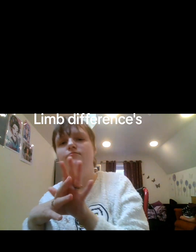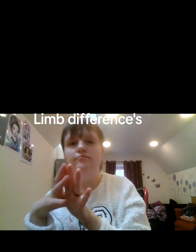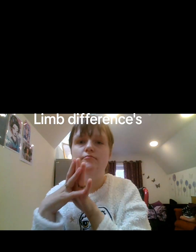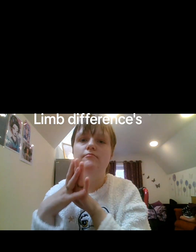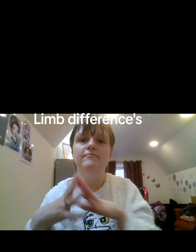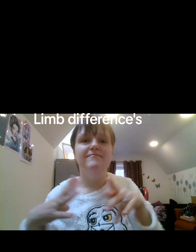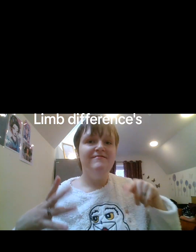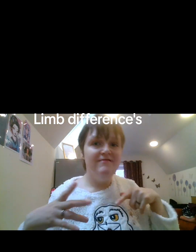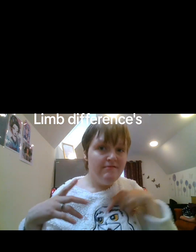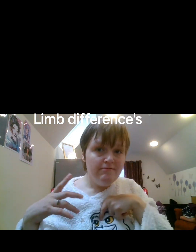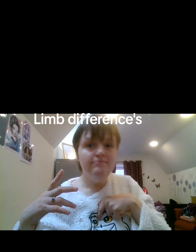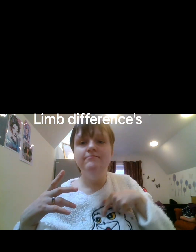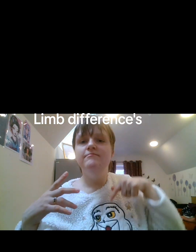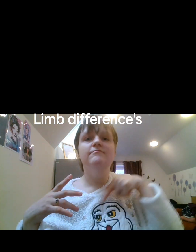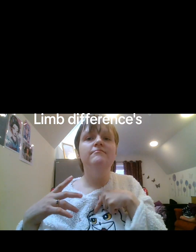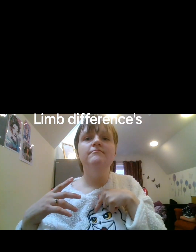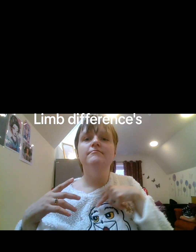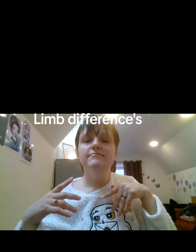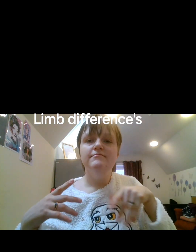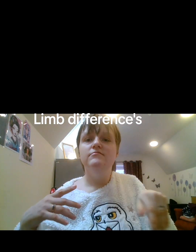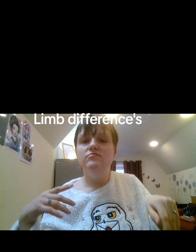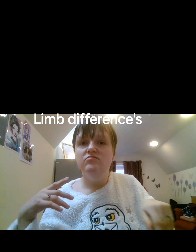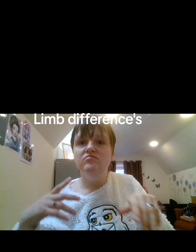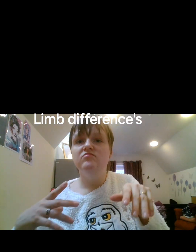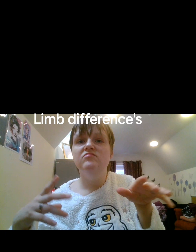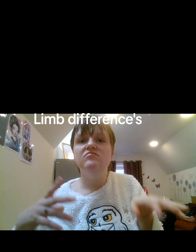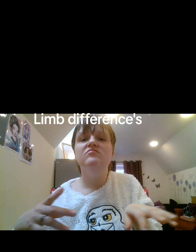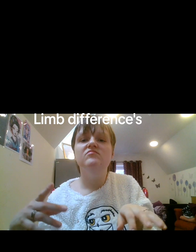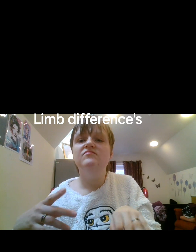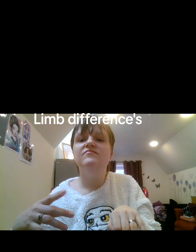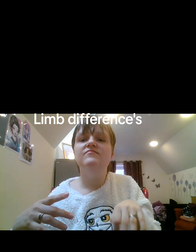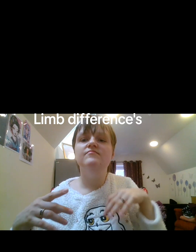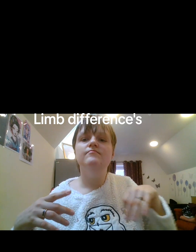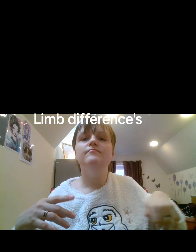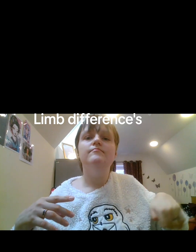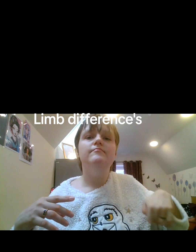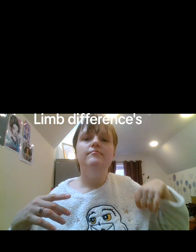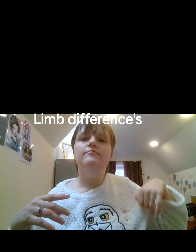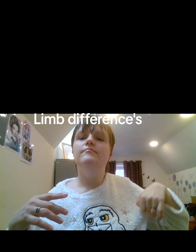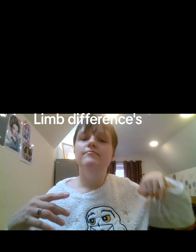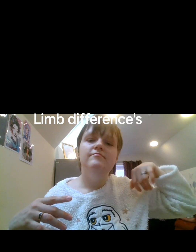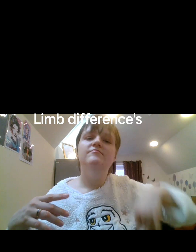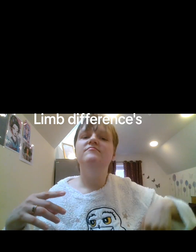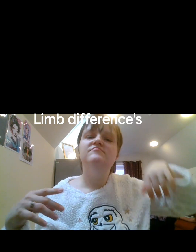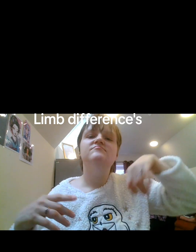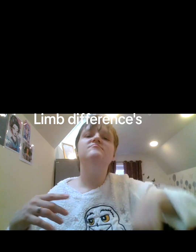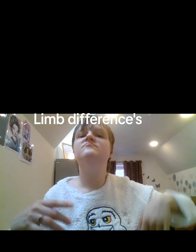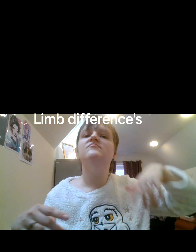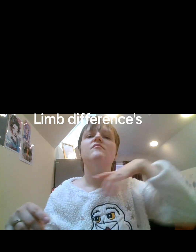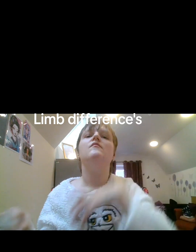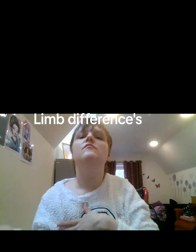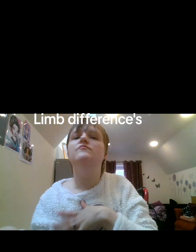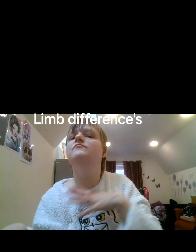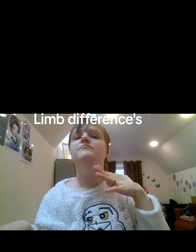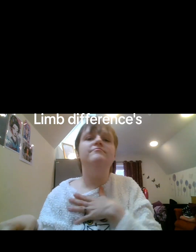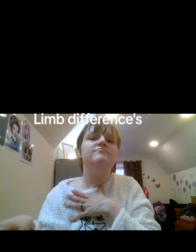to my YouTube channel and TikTok account called Teresa Jackson Artist and YouTube Educator to